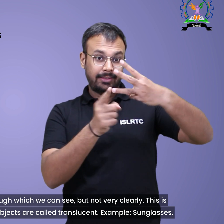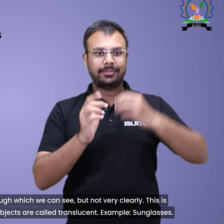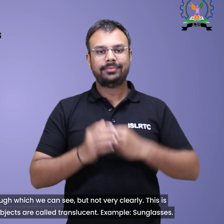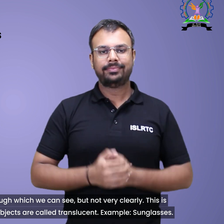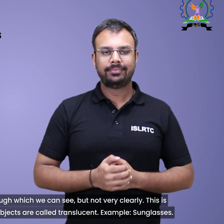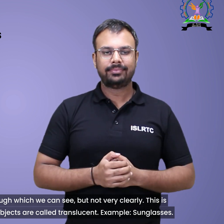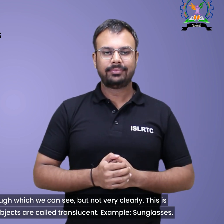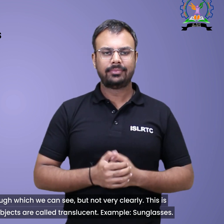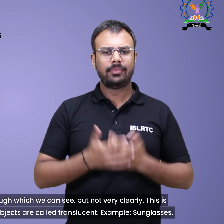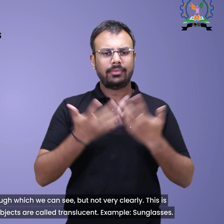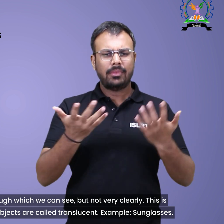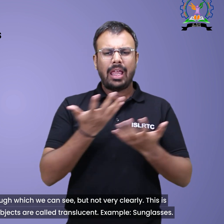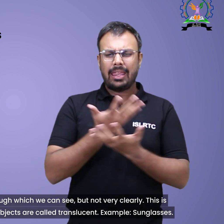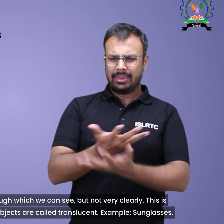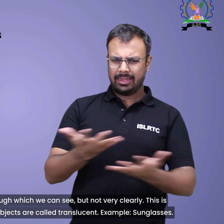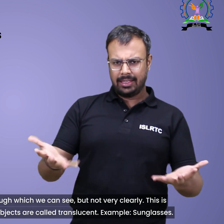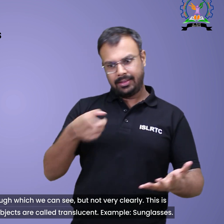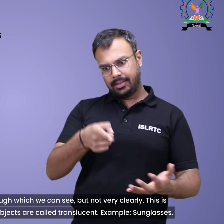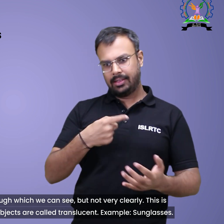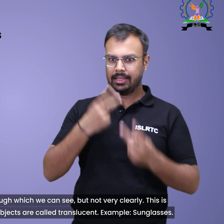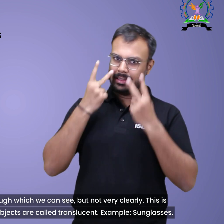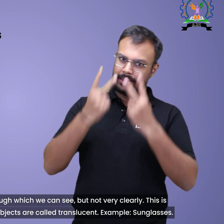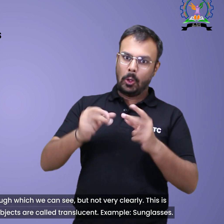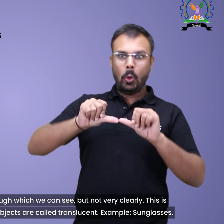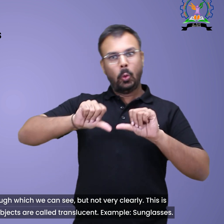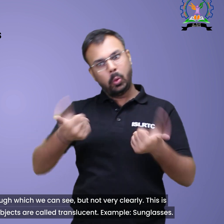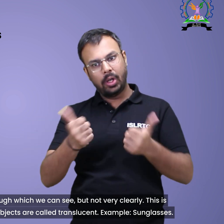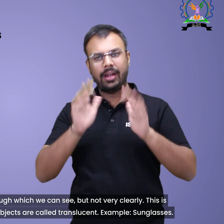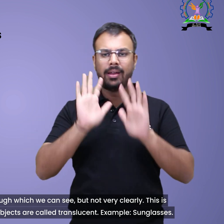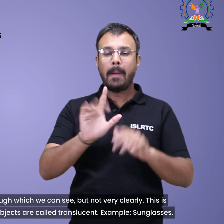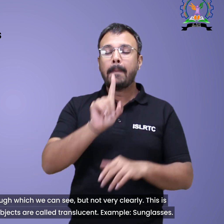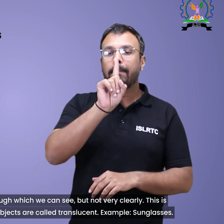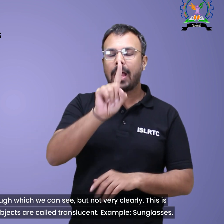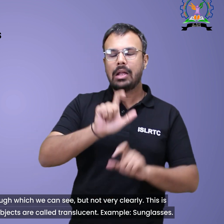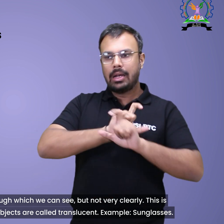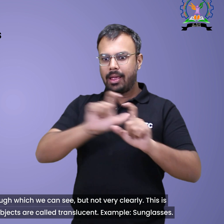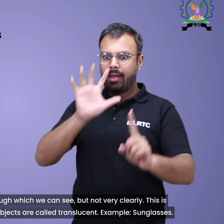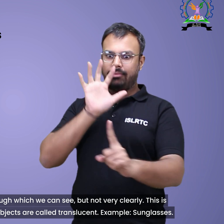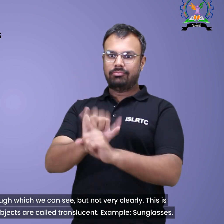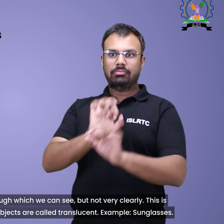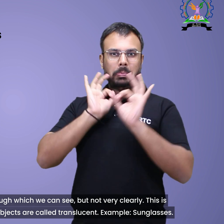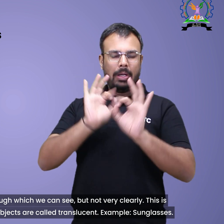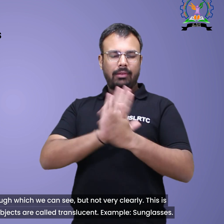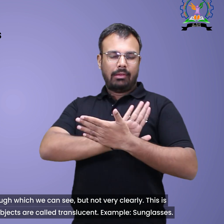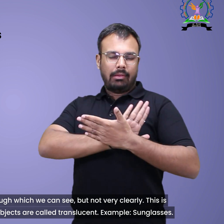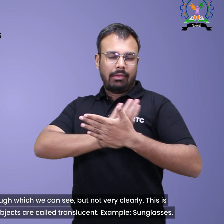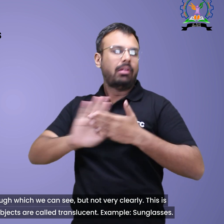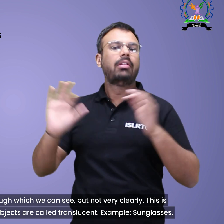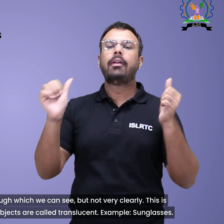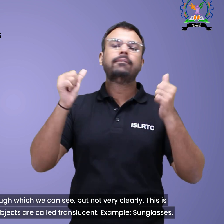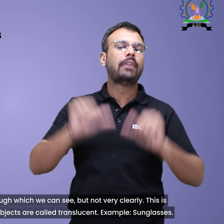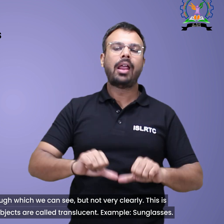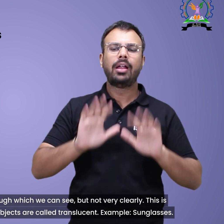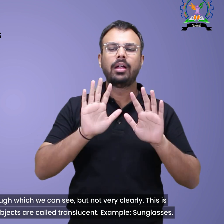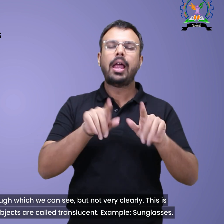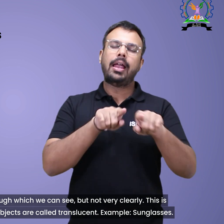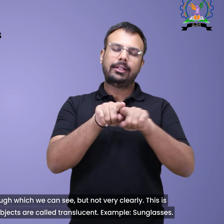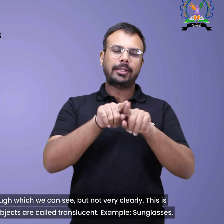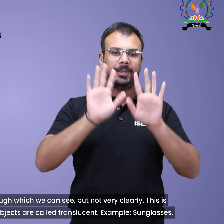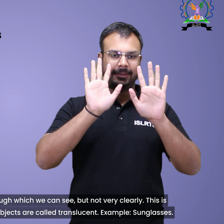Translucent: there are some objects through which we can see, but not very clearly. This is because little light